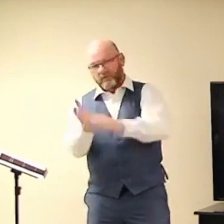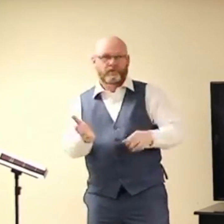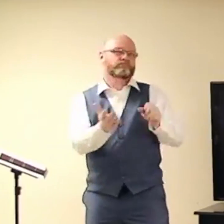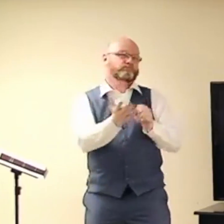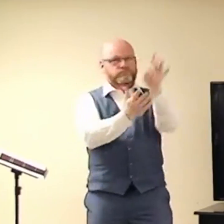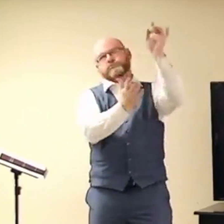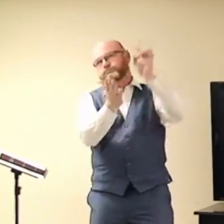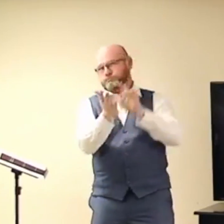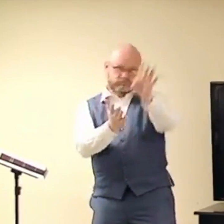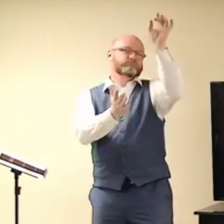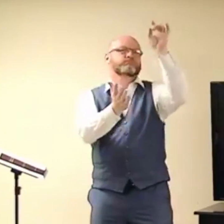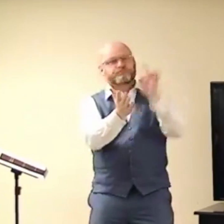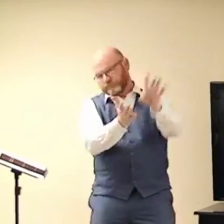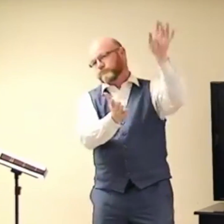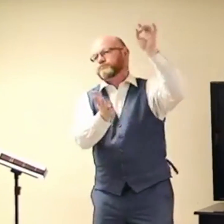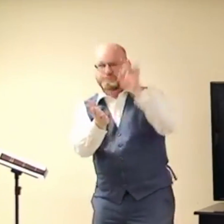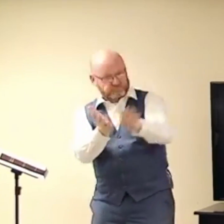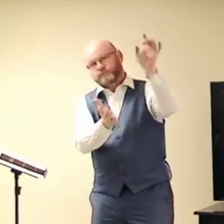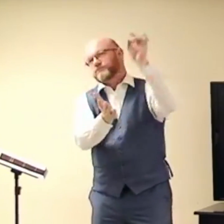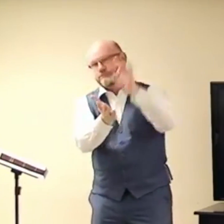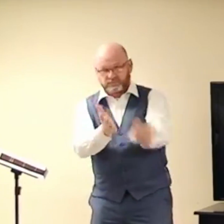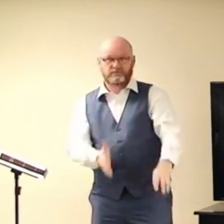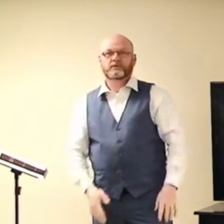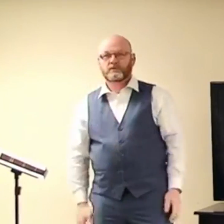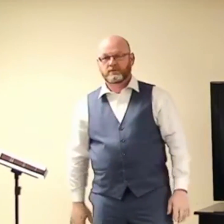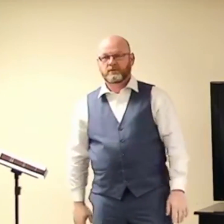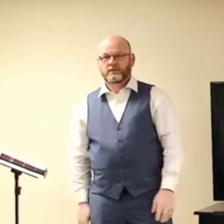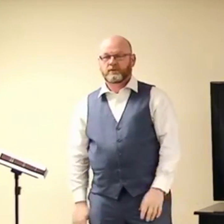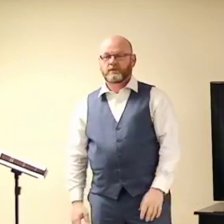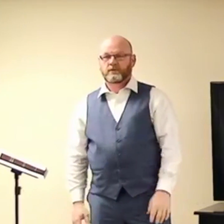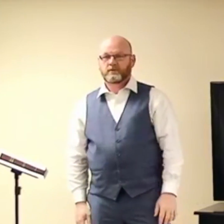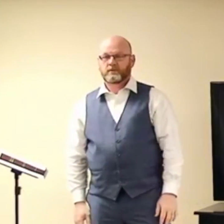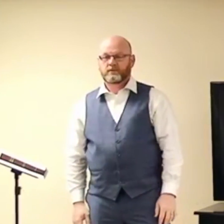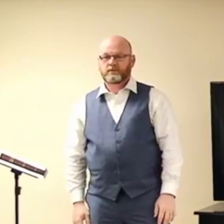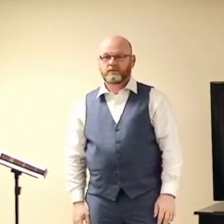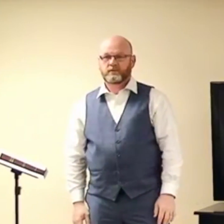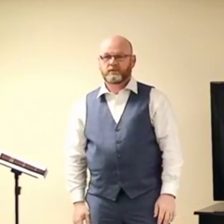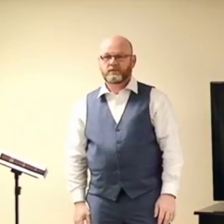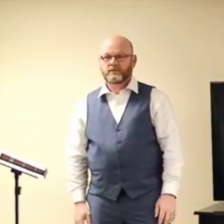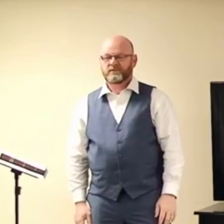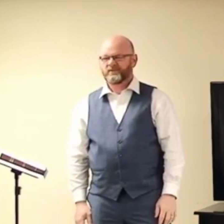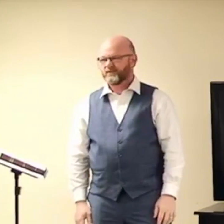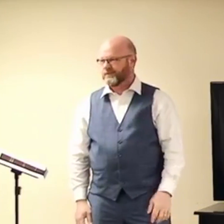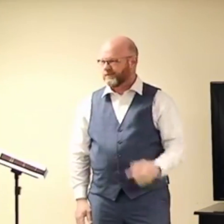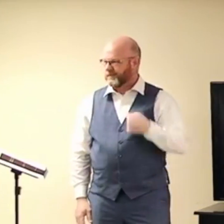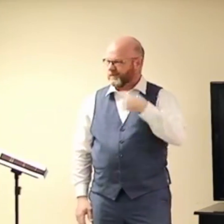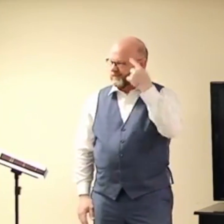he practiced kicking again and again and again. He just kept going and going and going.